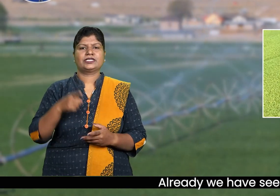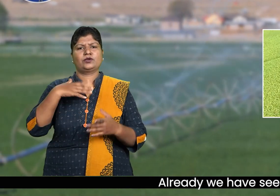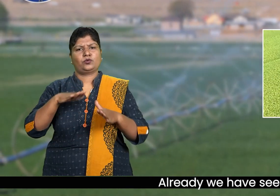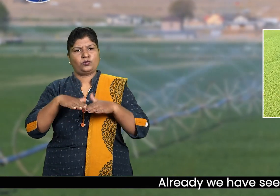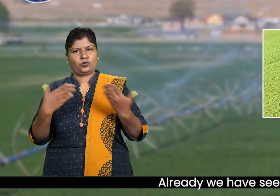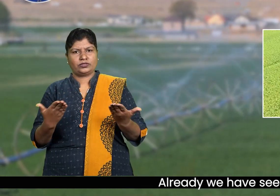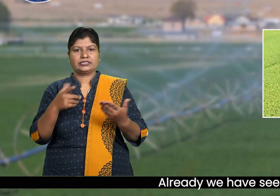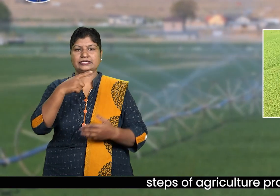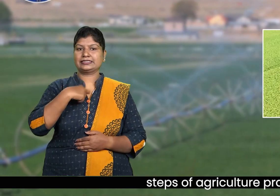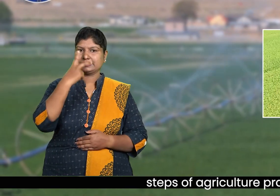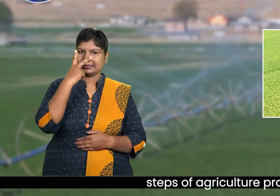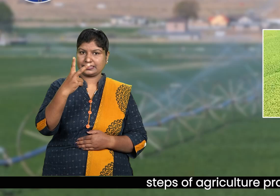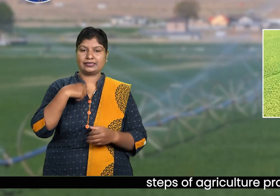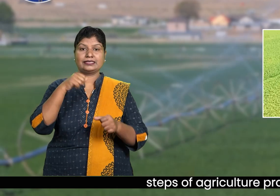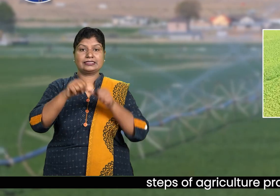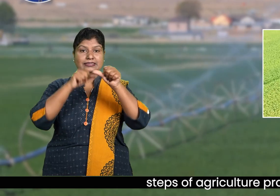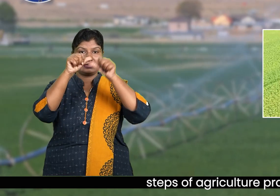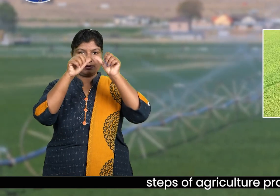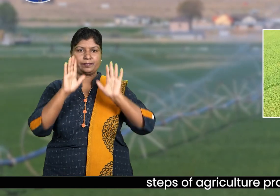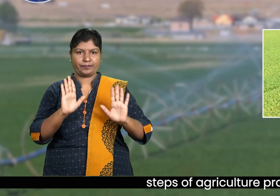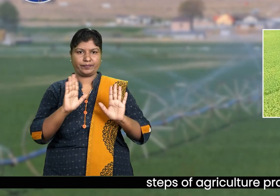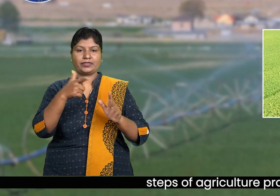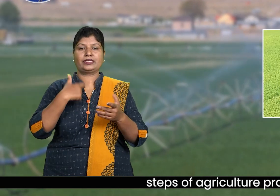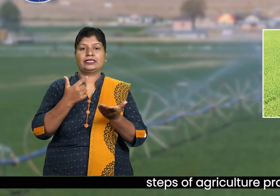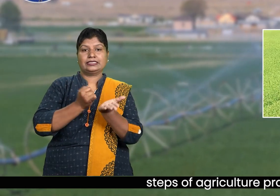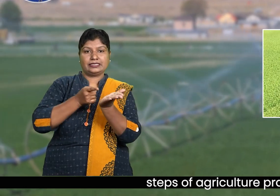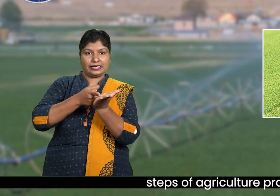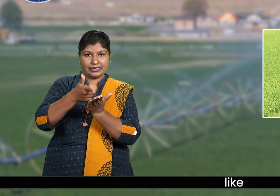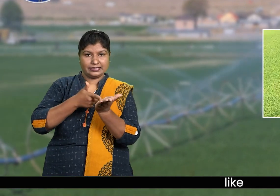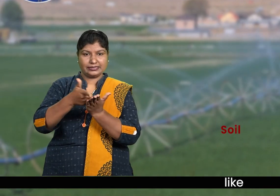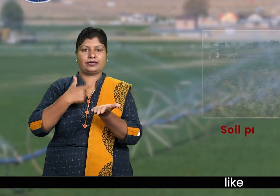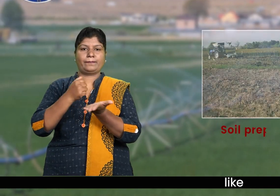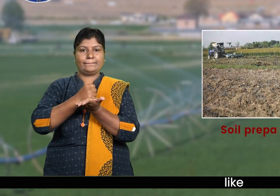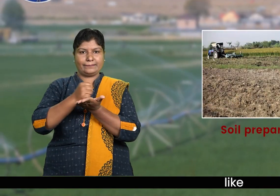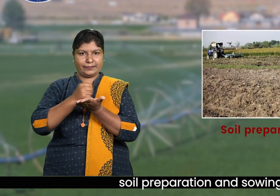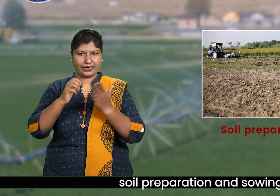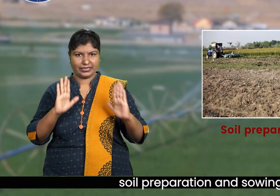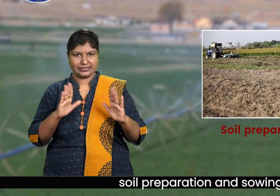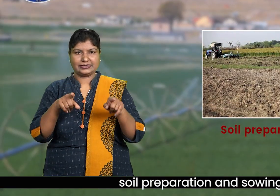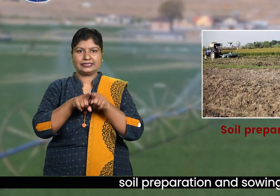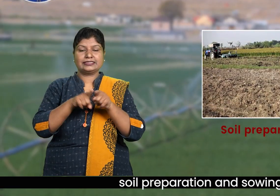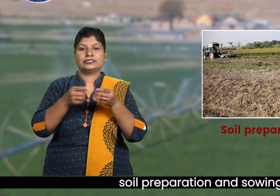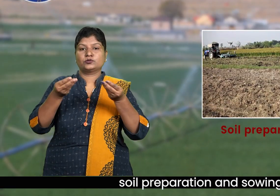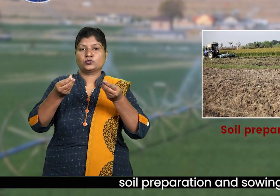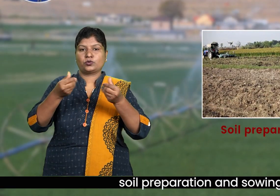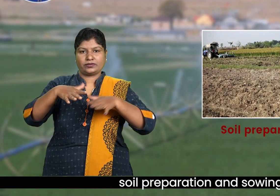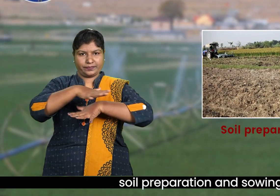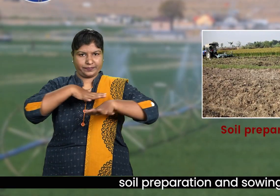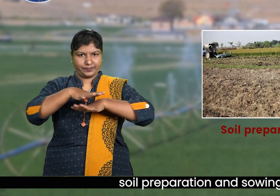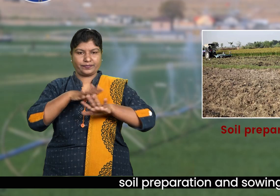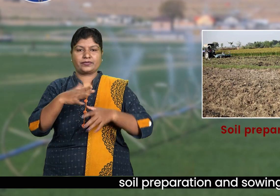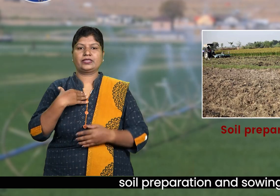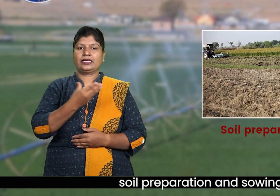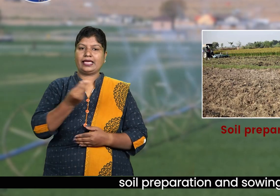Already we have seen the steps of agricultural practices like soil preparation